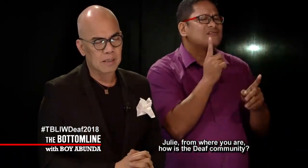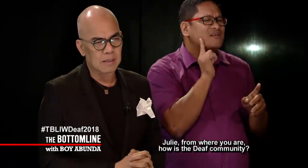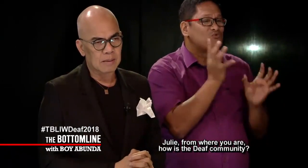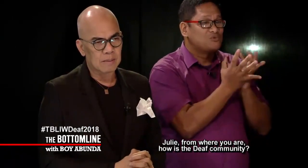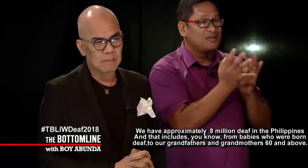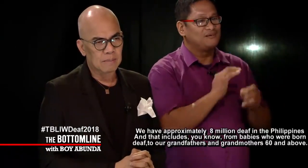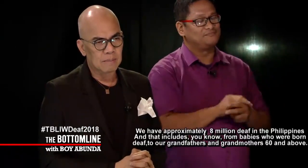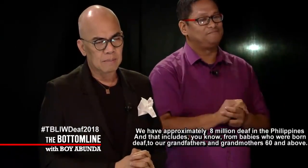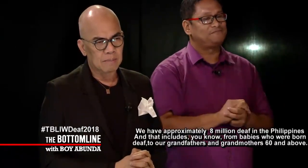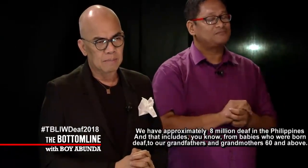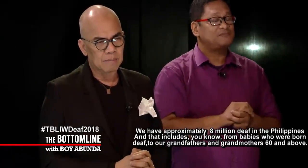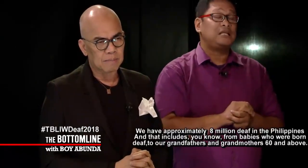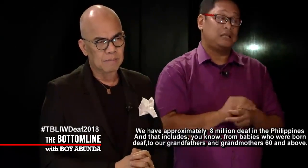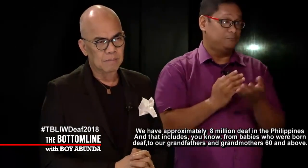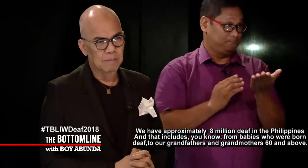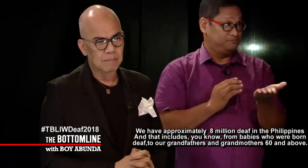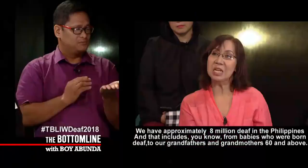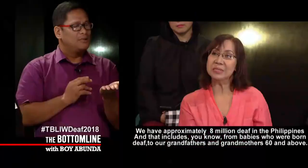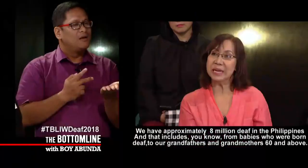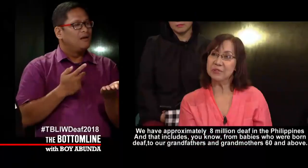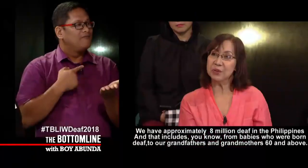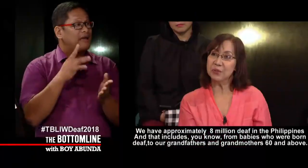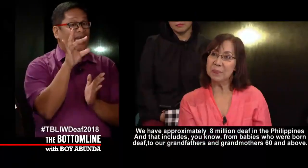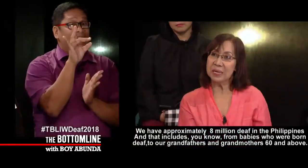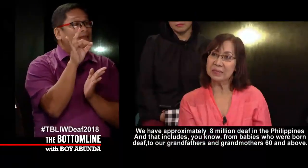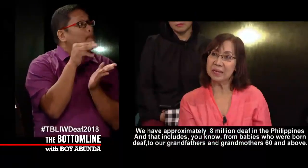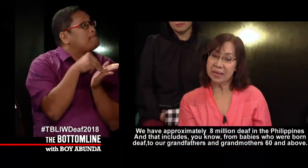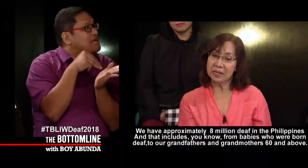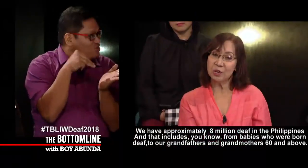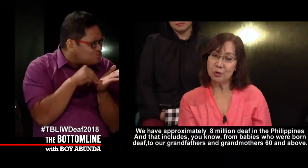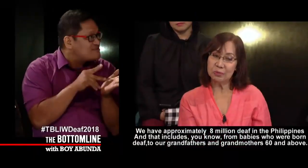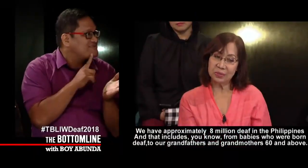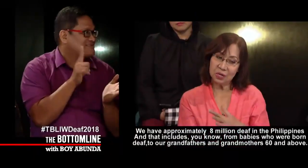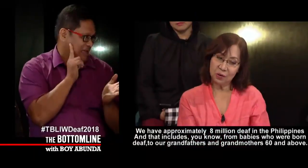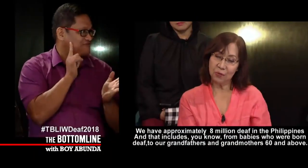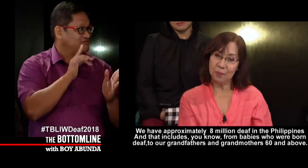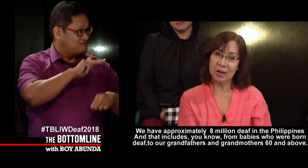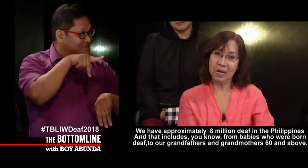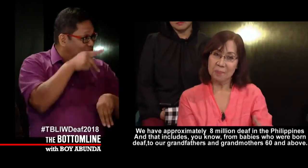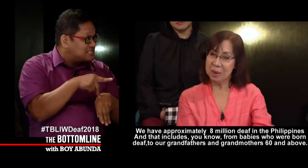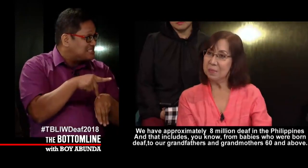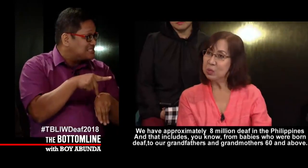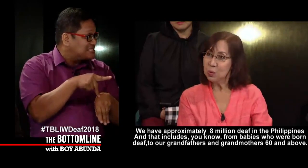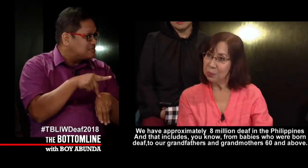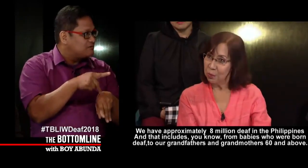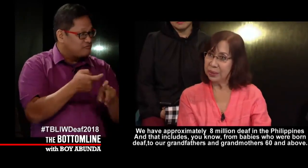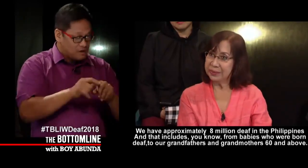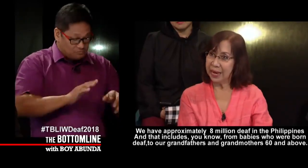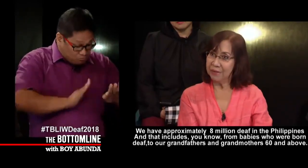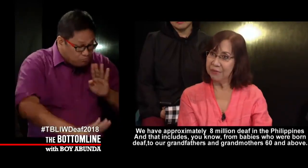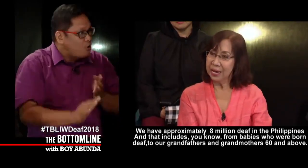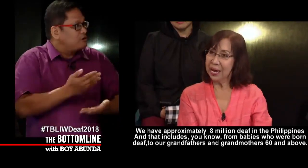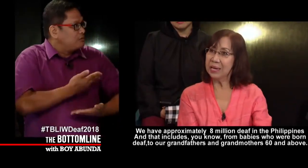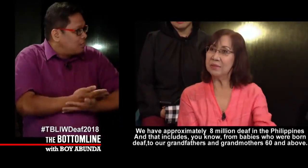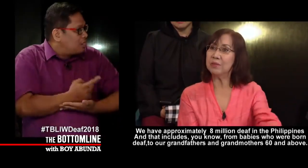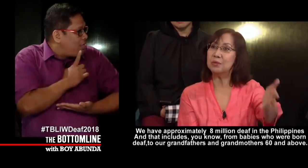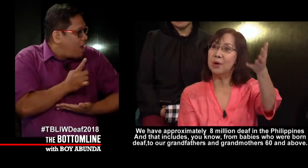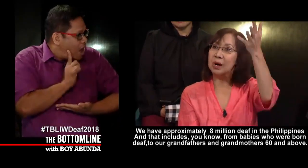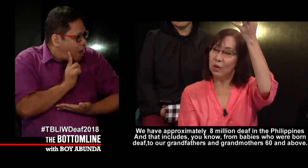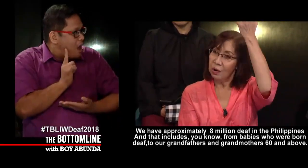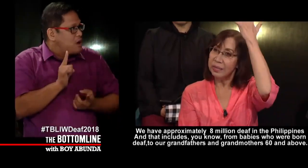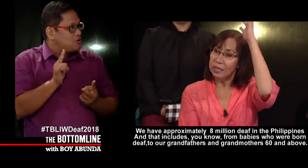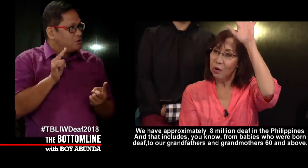community? We have about approximately 8 million deaf in the Philippines, and that includes, from babies who were born deaf and